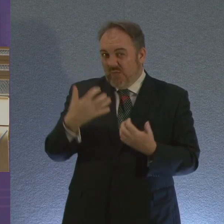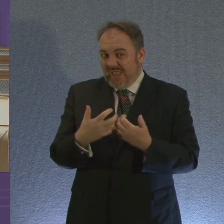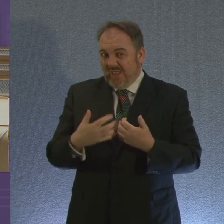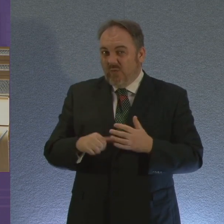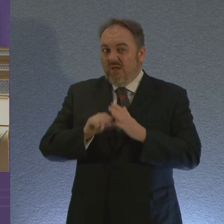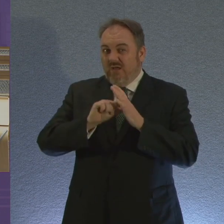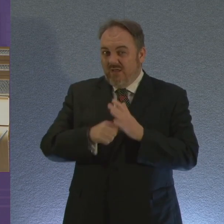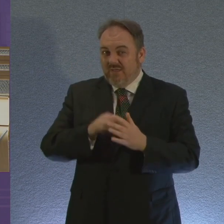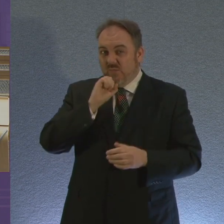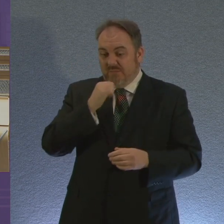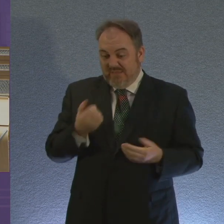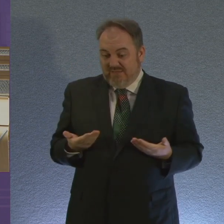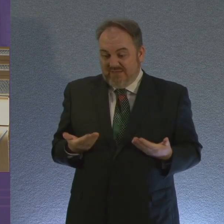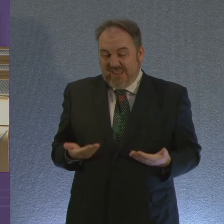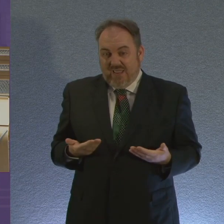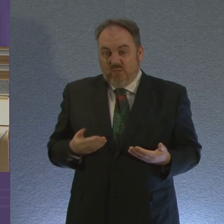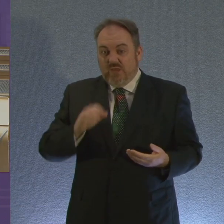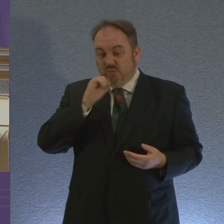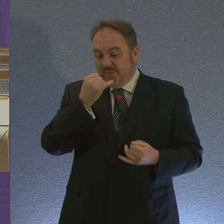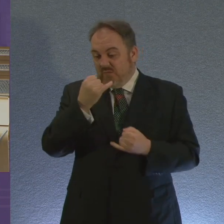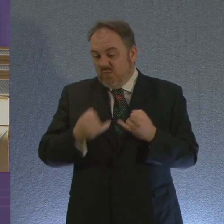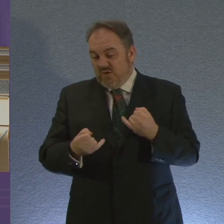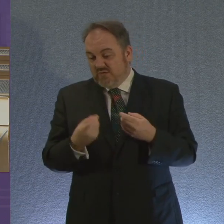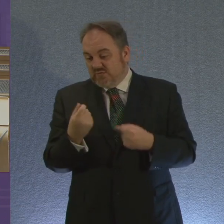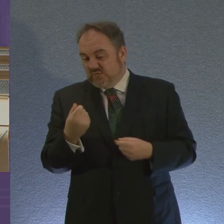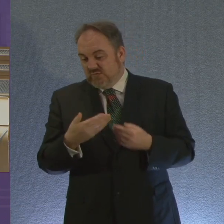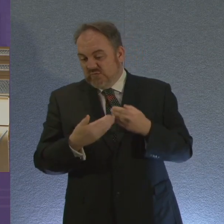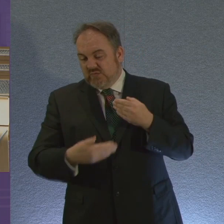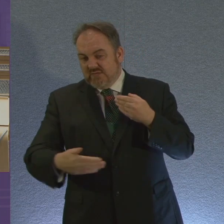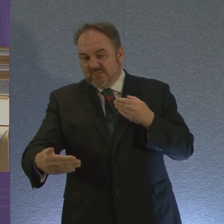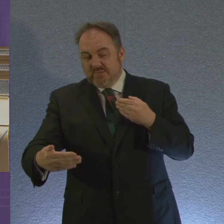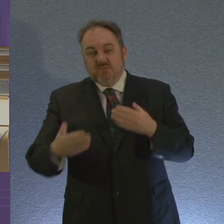announcement on landlord funds that Graham Simpson raised. But I'd also